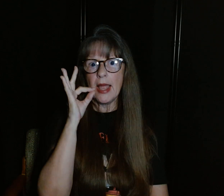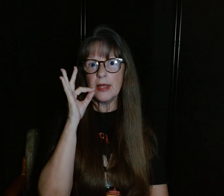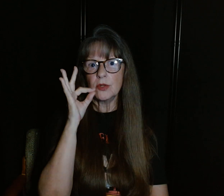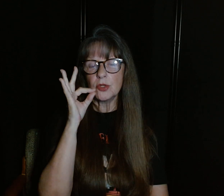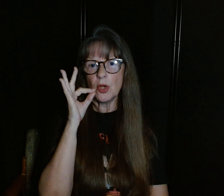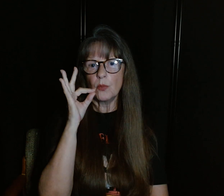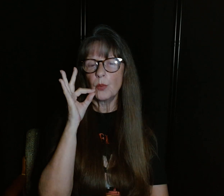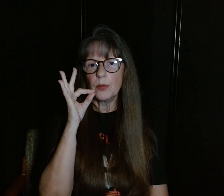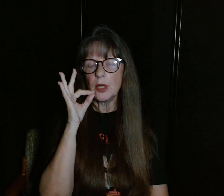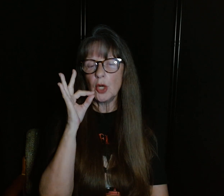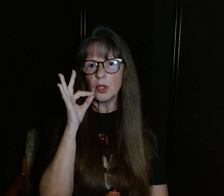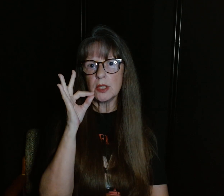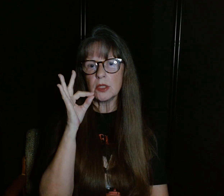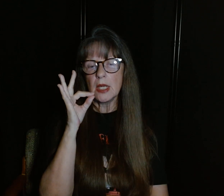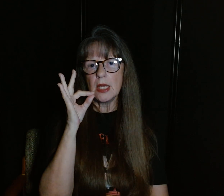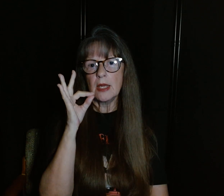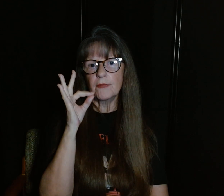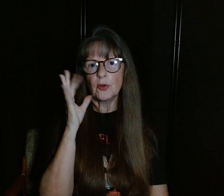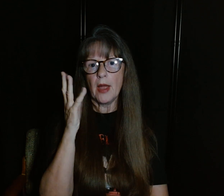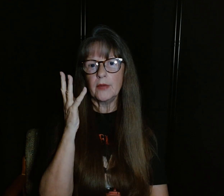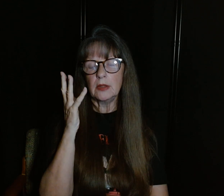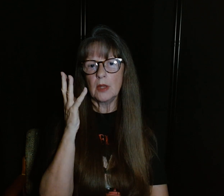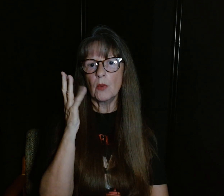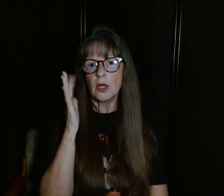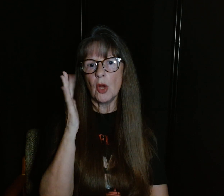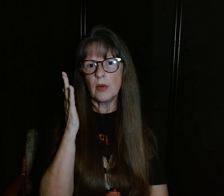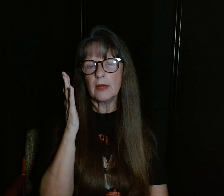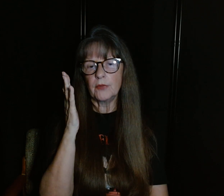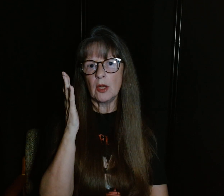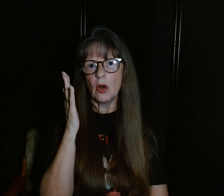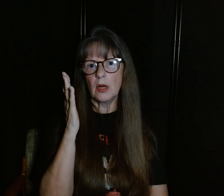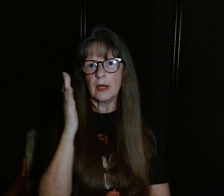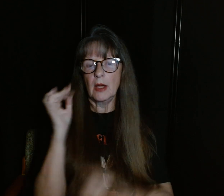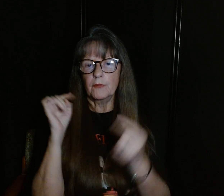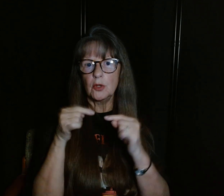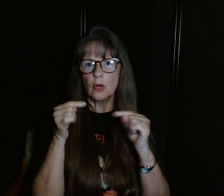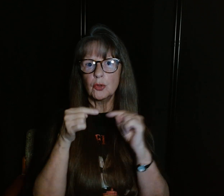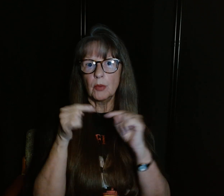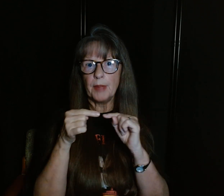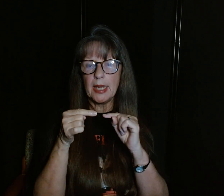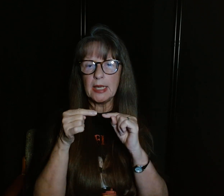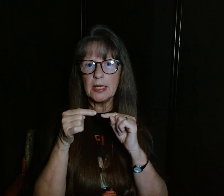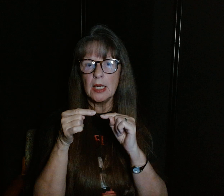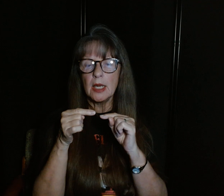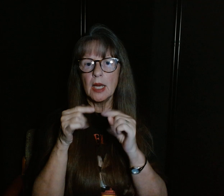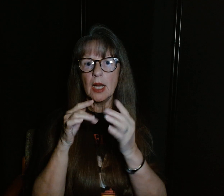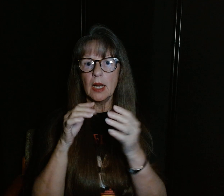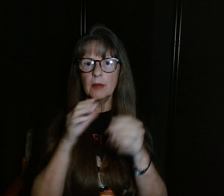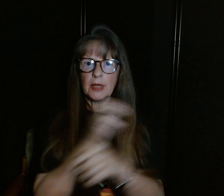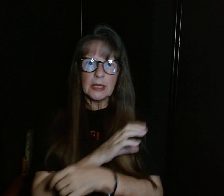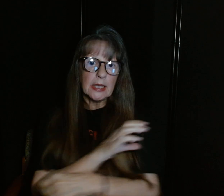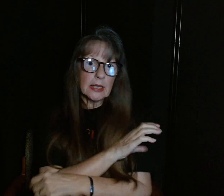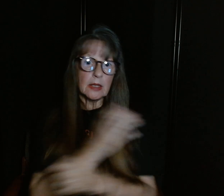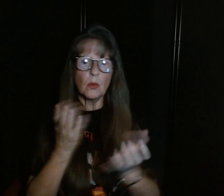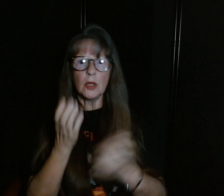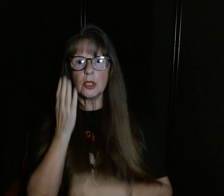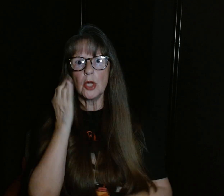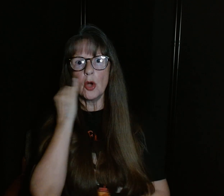and so, but regardless, if they want to know if they are like, if you go to a pain clinic, they want to know